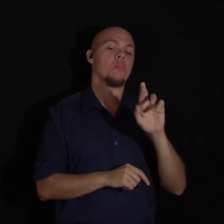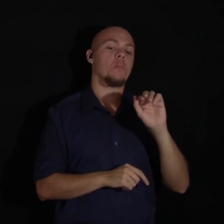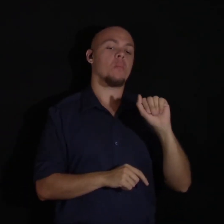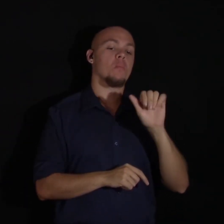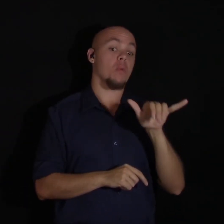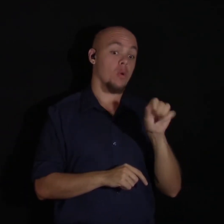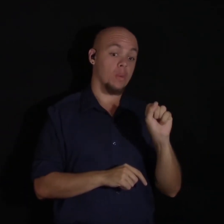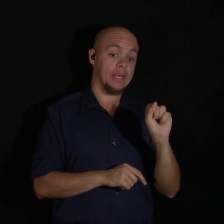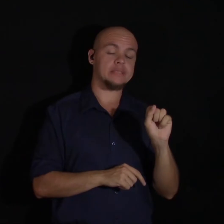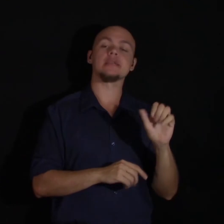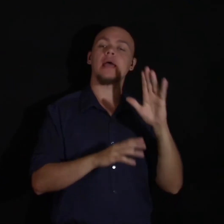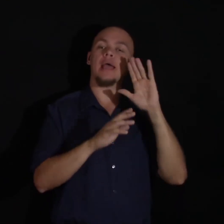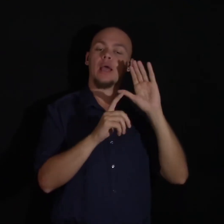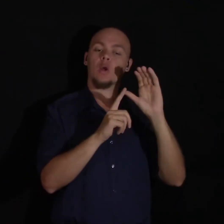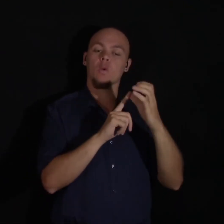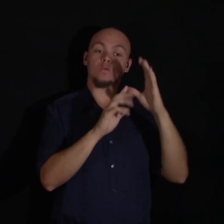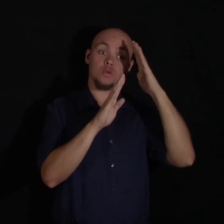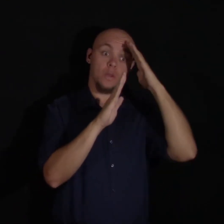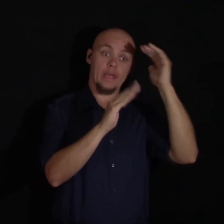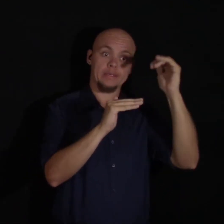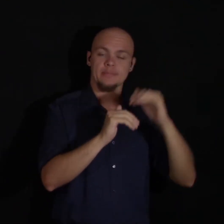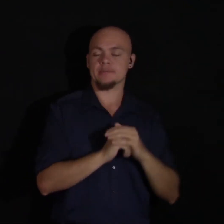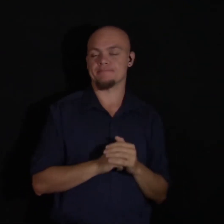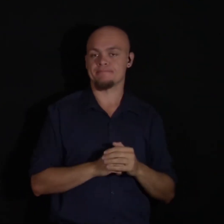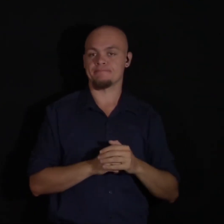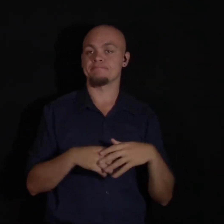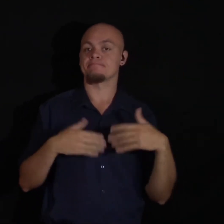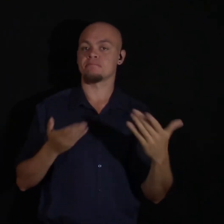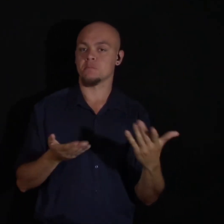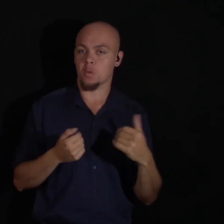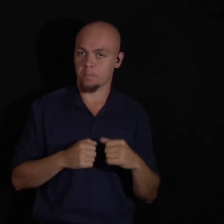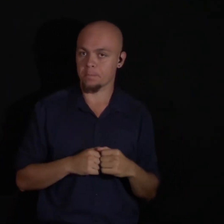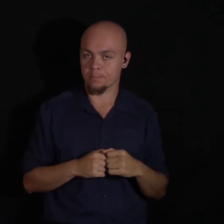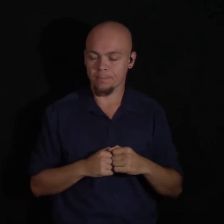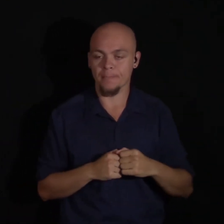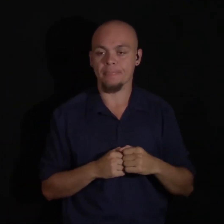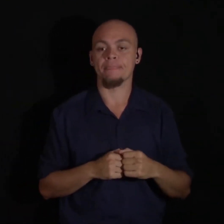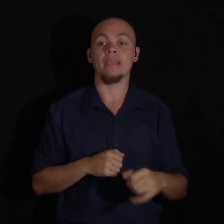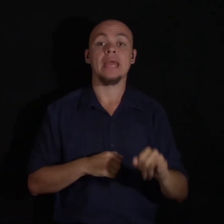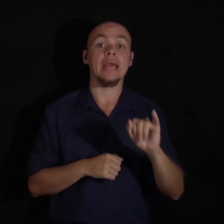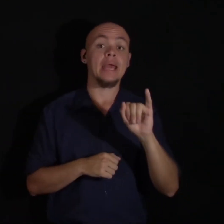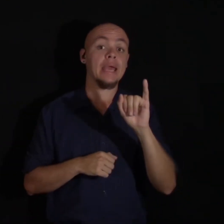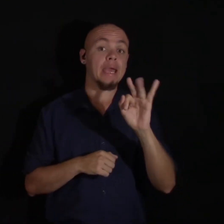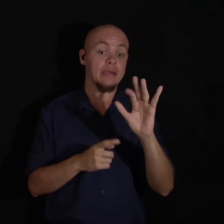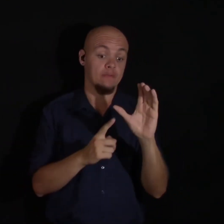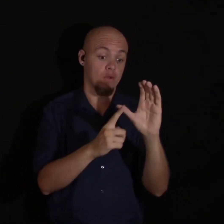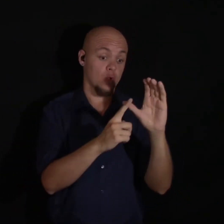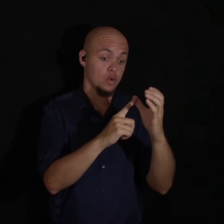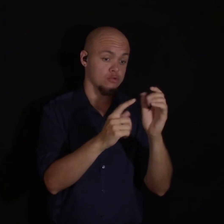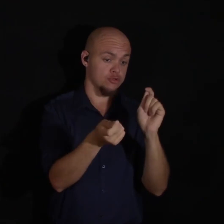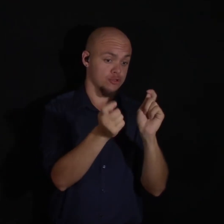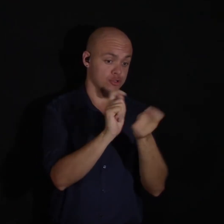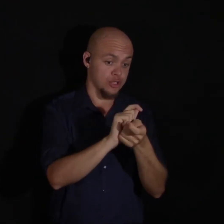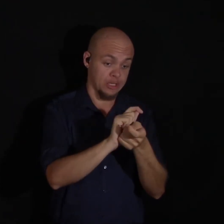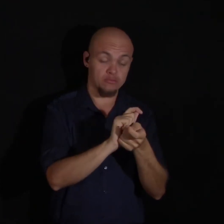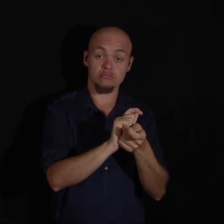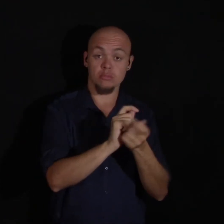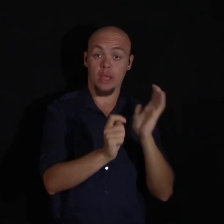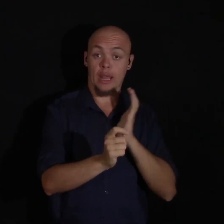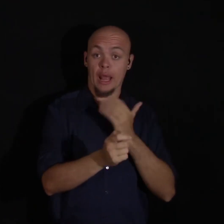expectations. So this leads me to conclude that if culture changes in our